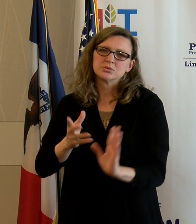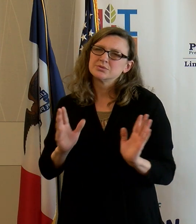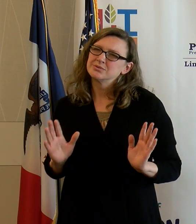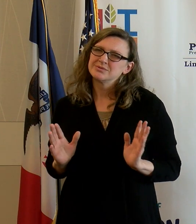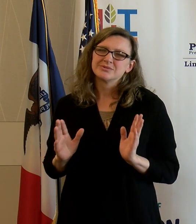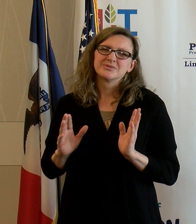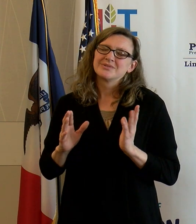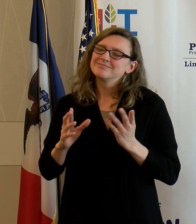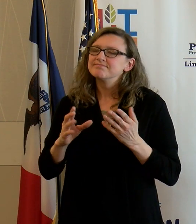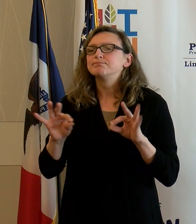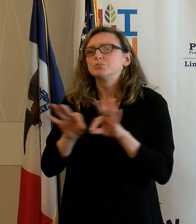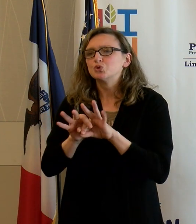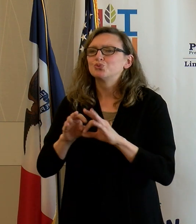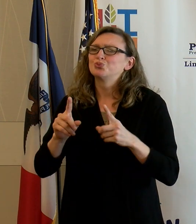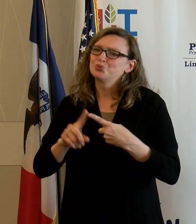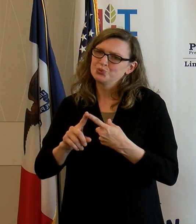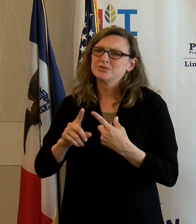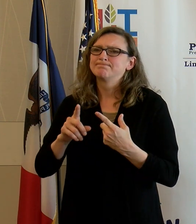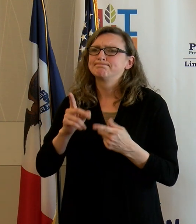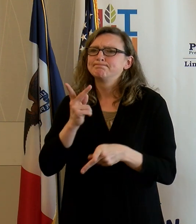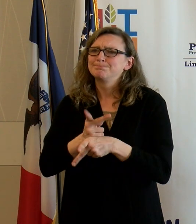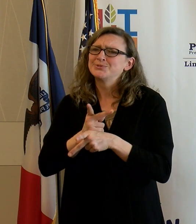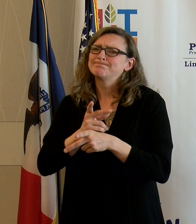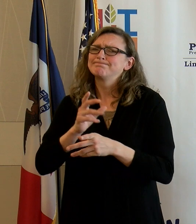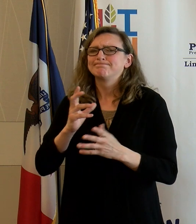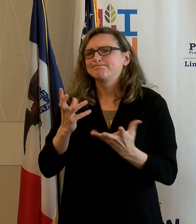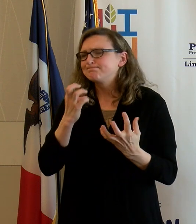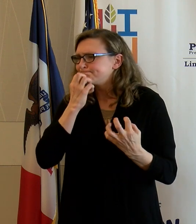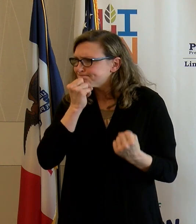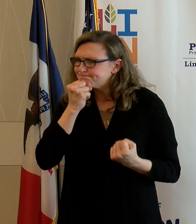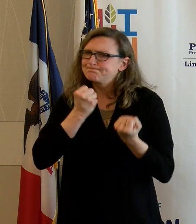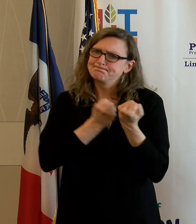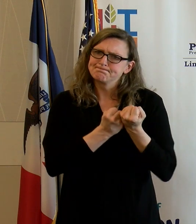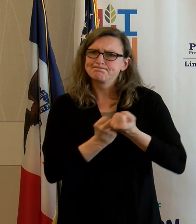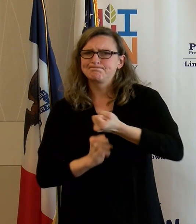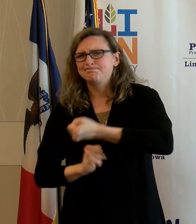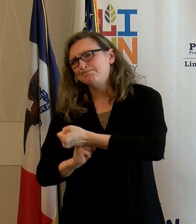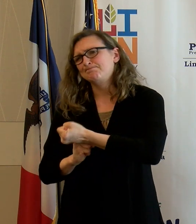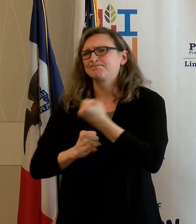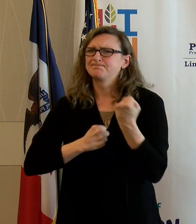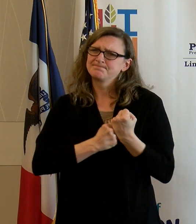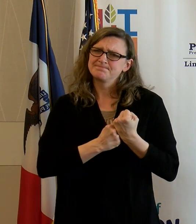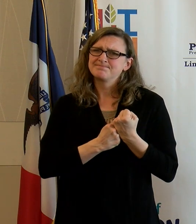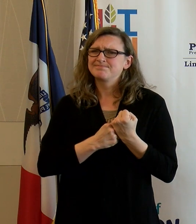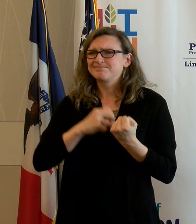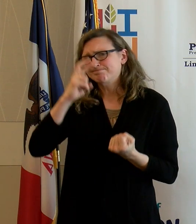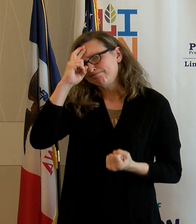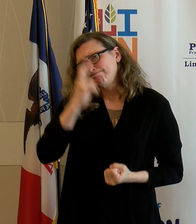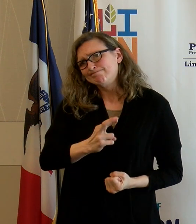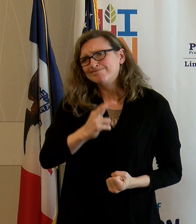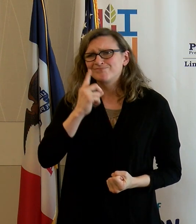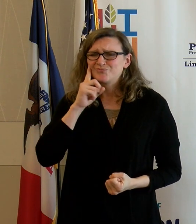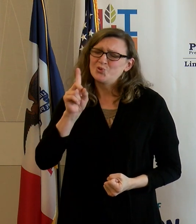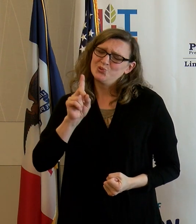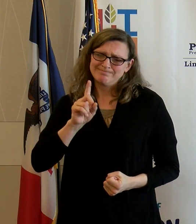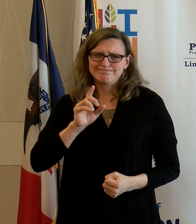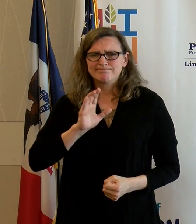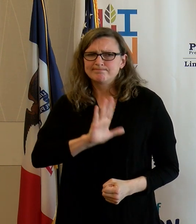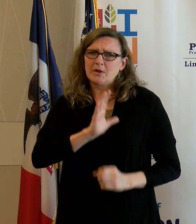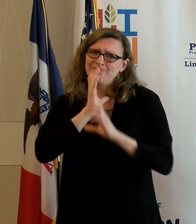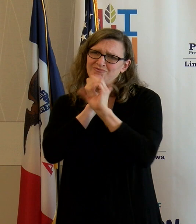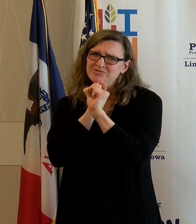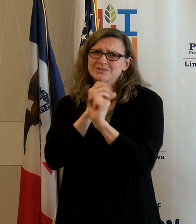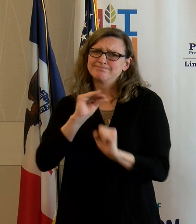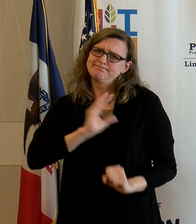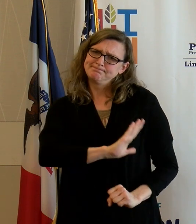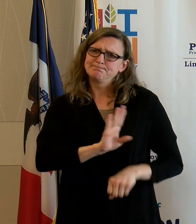loved ones and not have to worry about hearing about it on the news right now. So out of respect for those individuals, we're not going to name them. Well, not